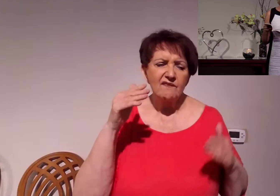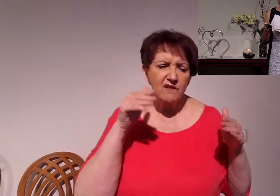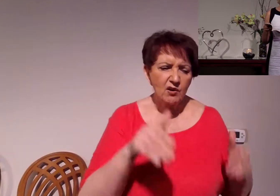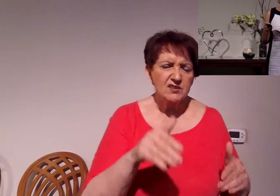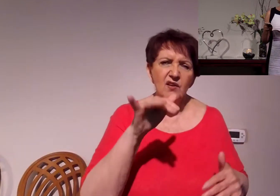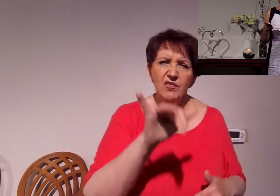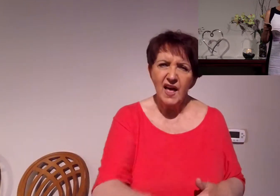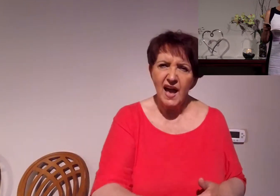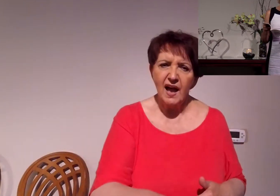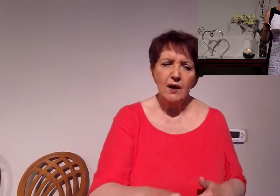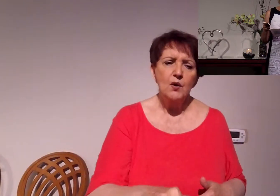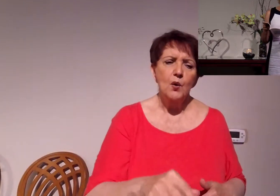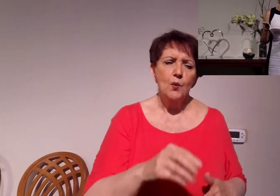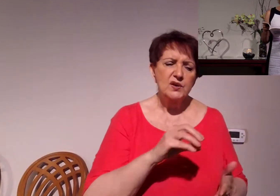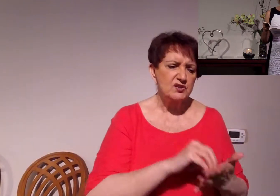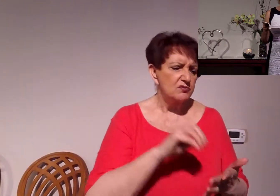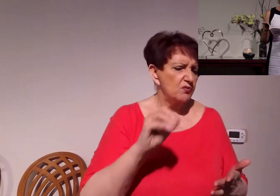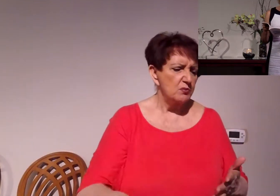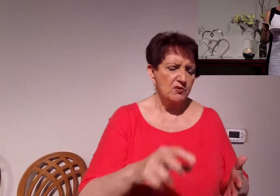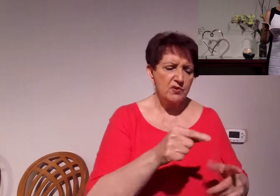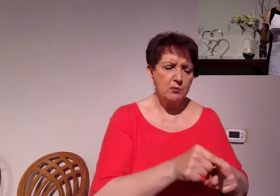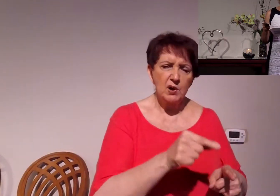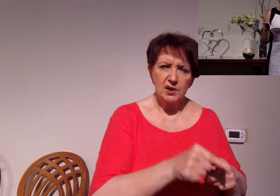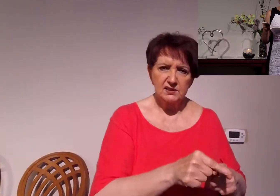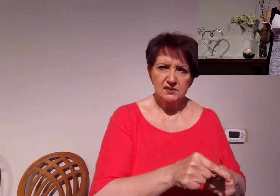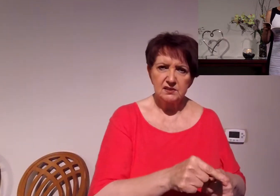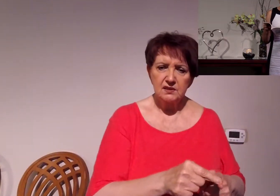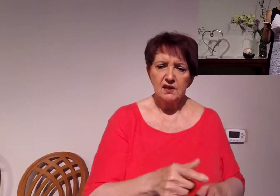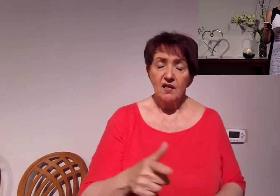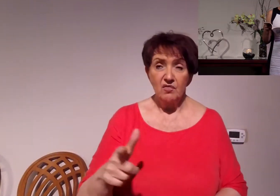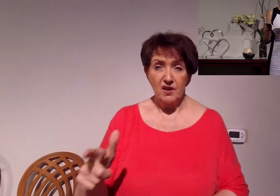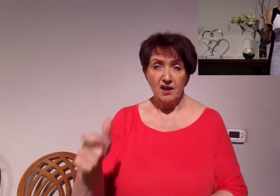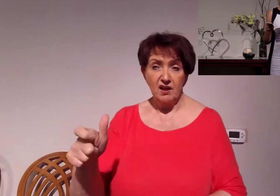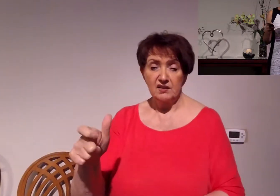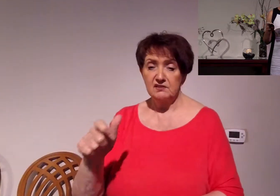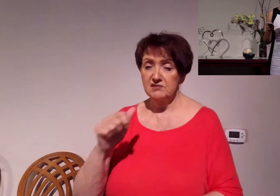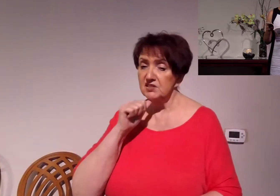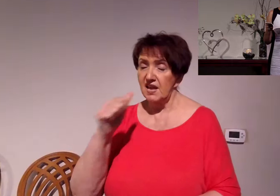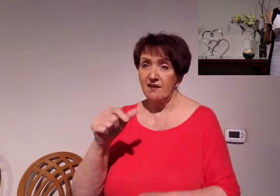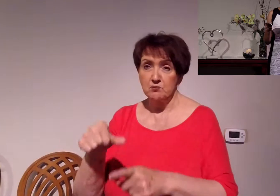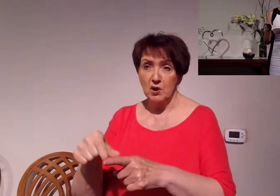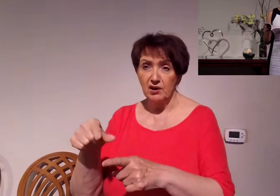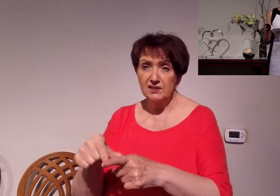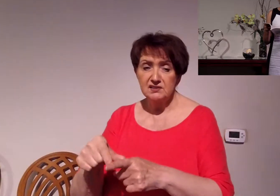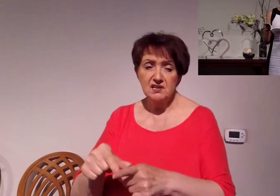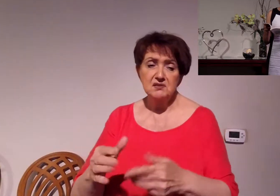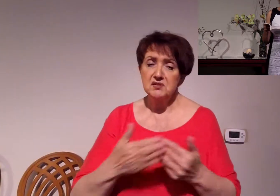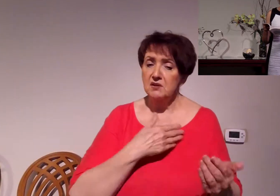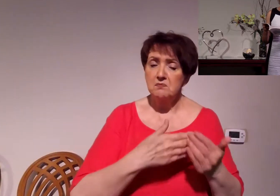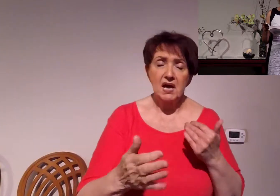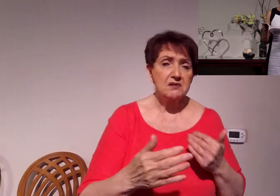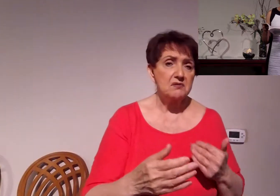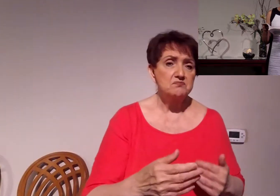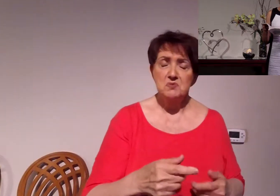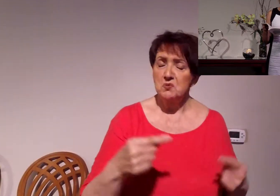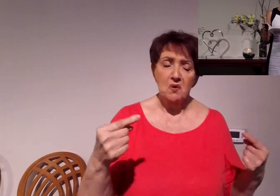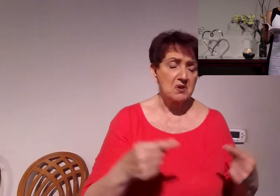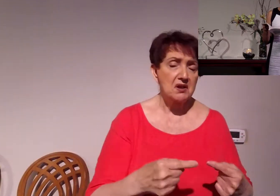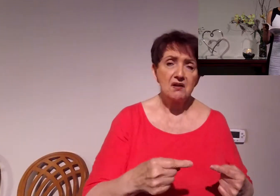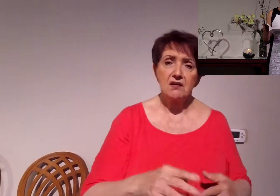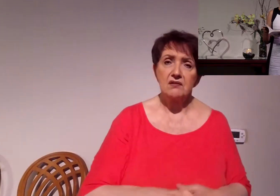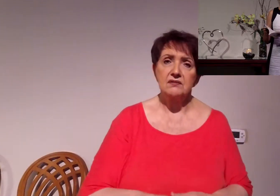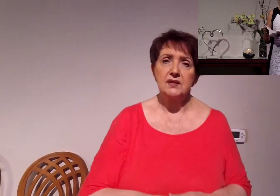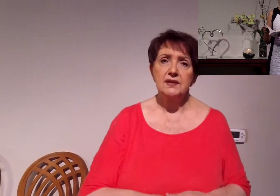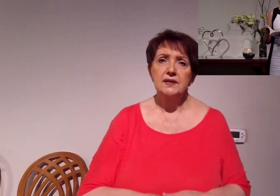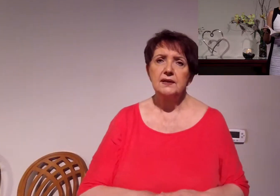bullets? When the gun isn't loaded, nobody gets hurt, even if the trigger is pulled. The question I must ask is not who's